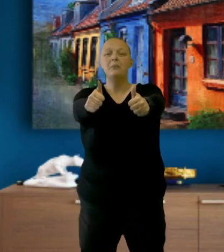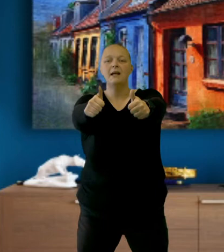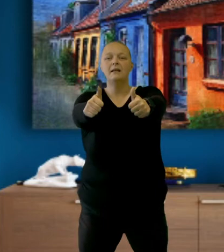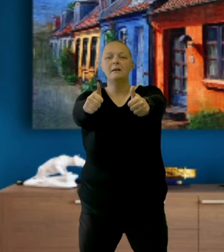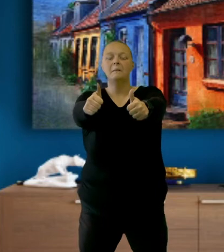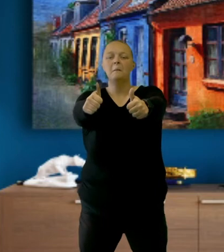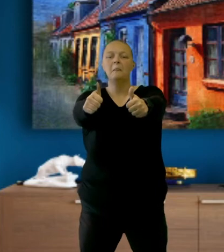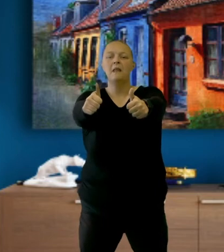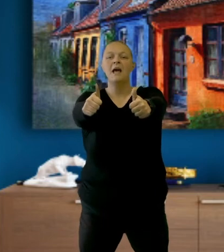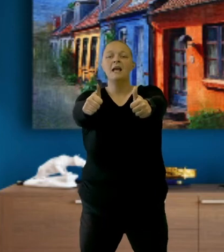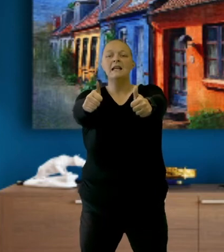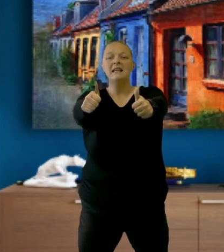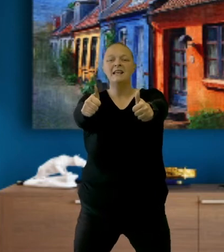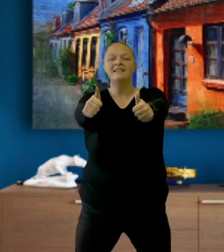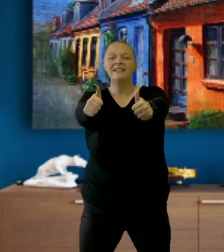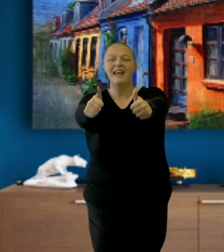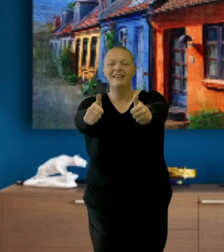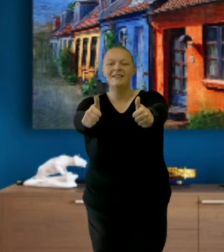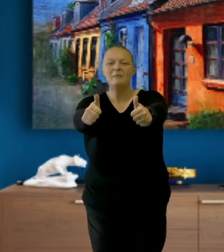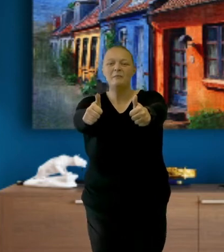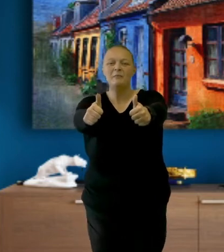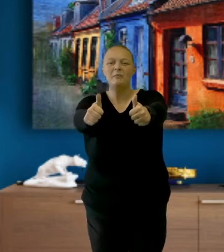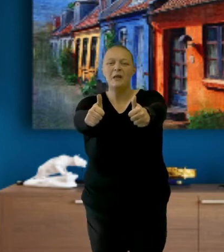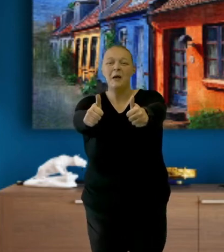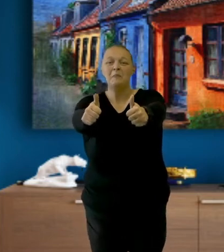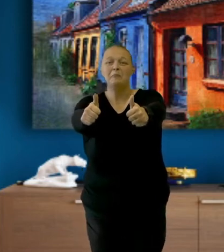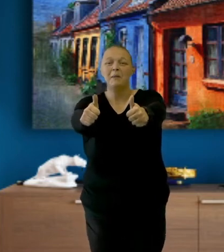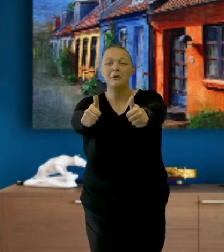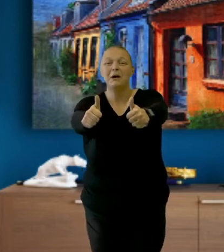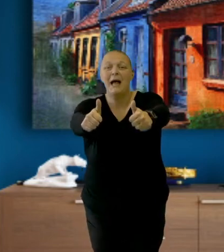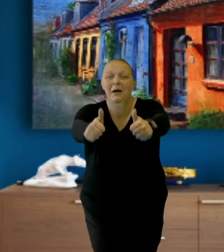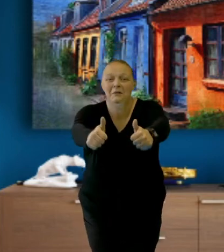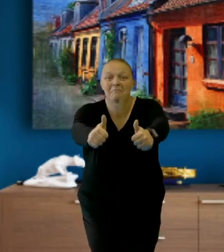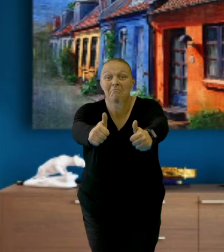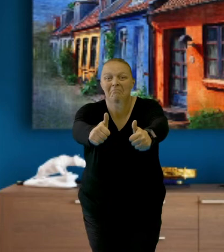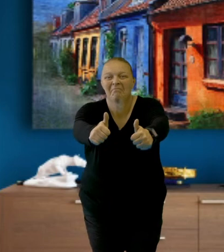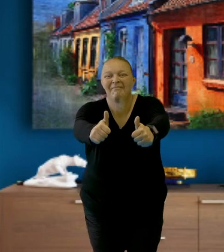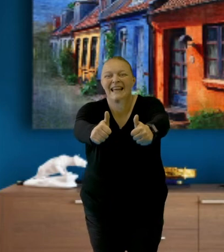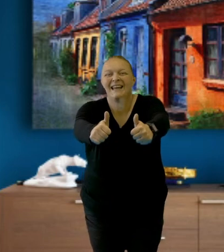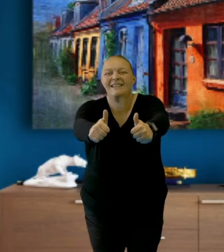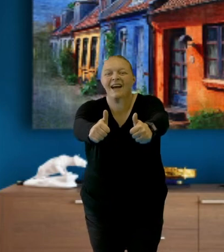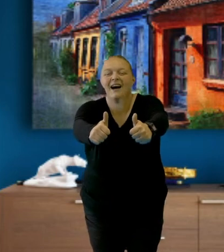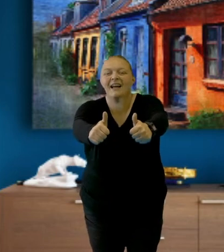bent, knees together, bumper out, tongue